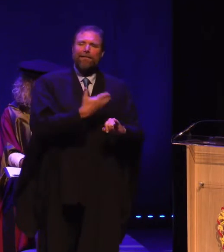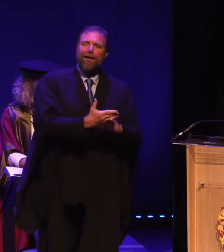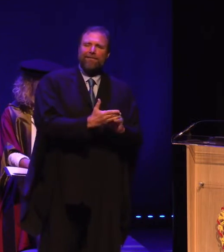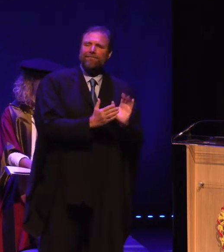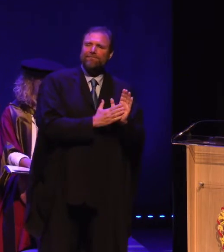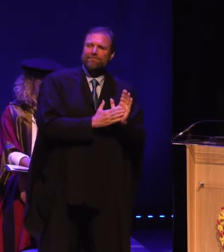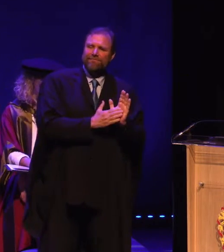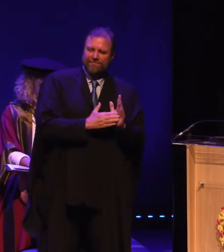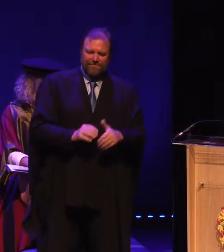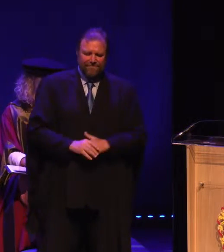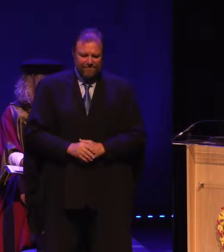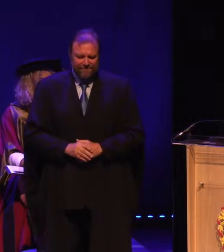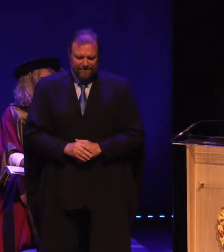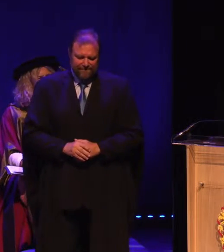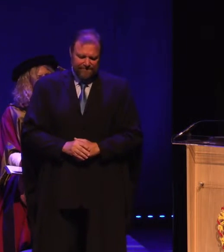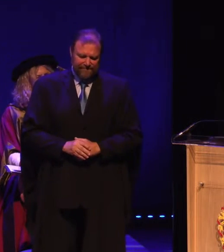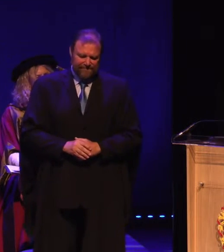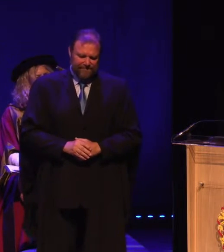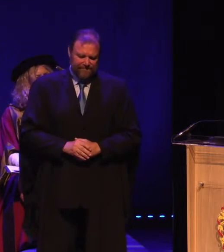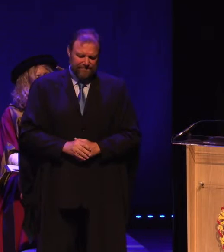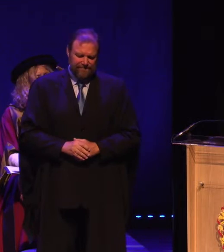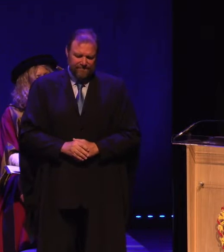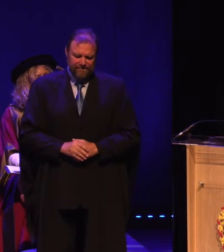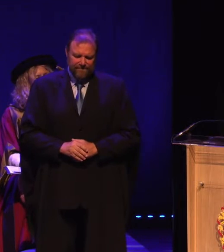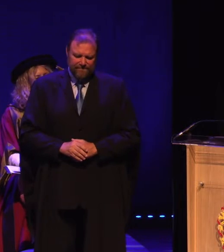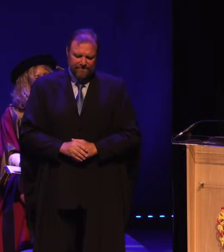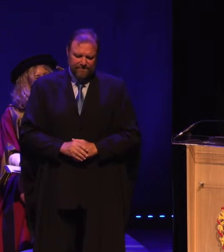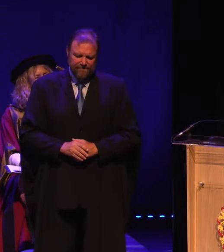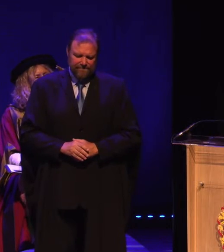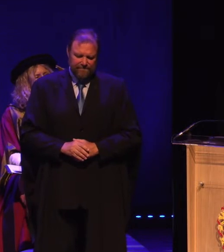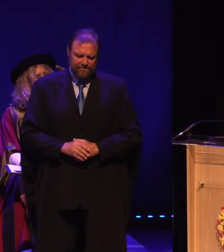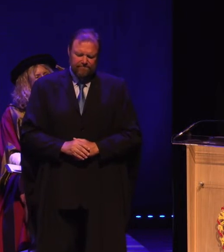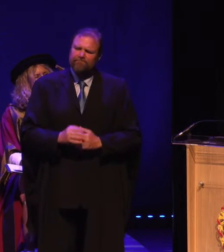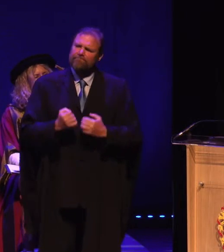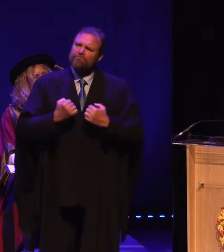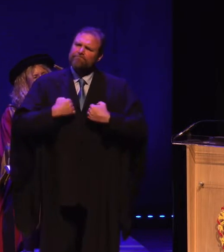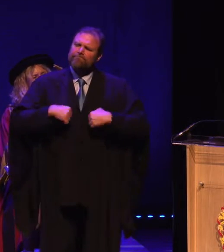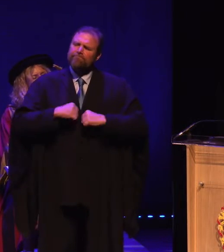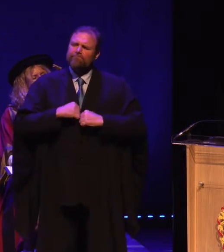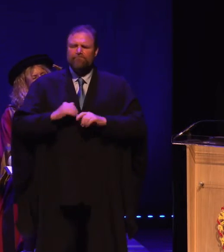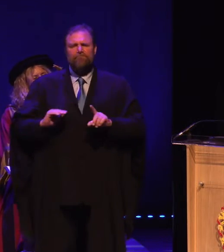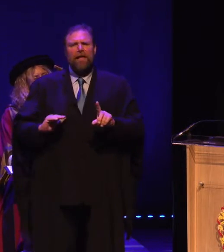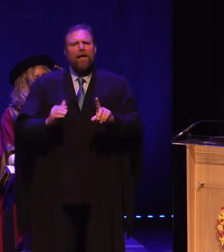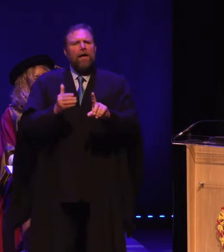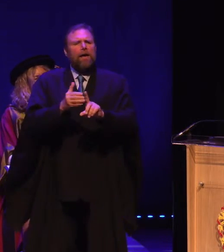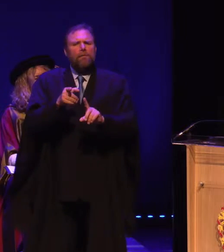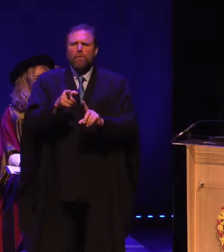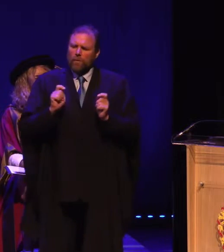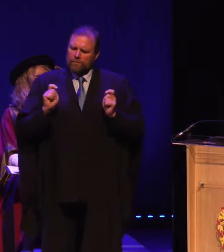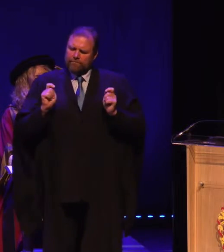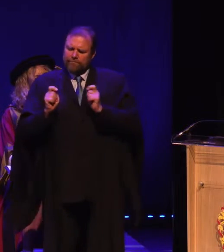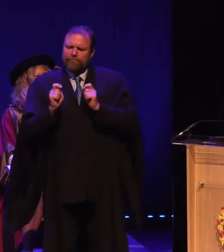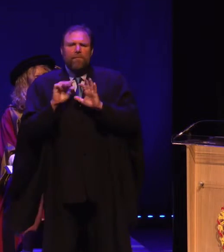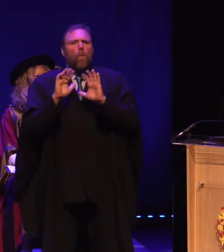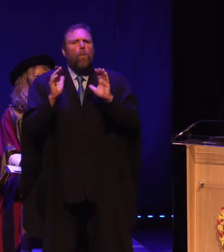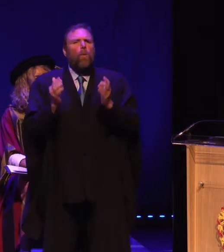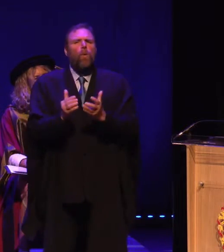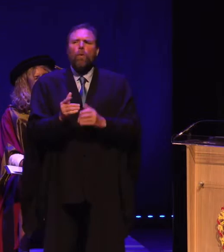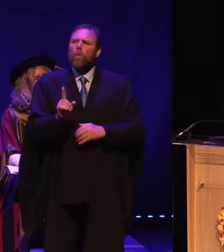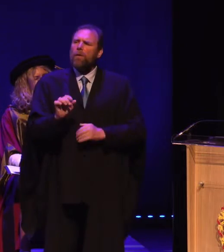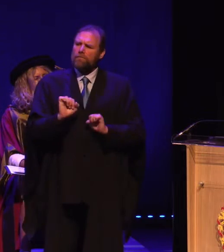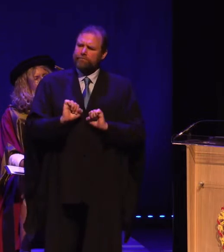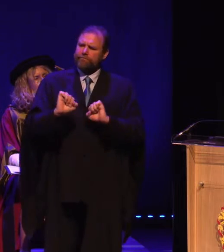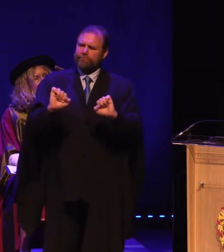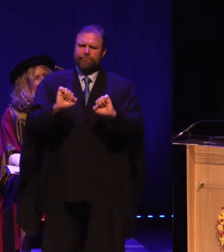first. And our desire to make a difference in the world is writ large in the work of your